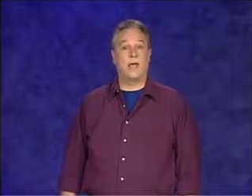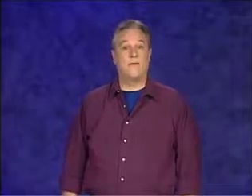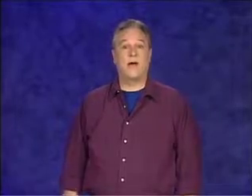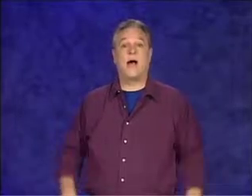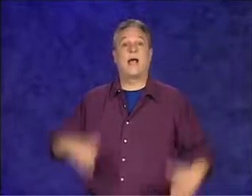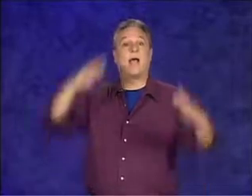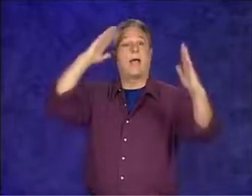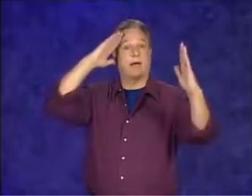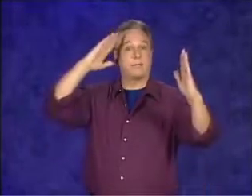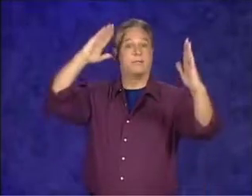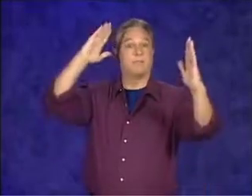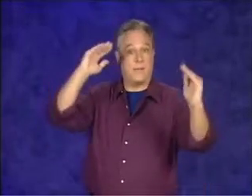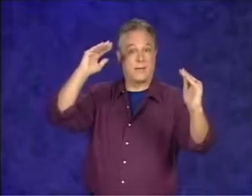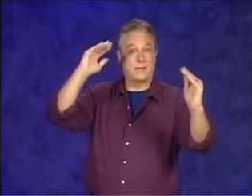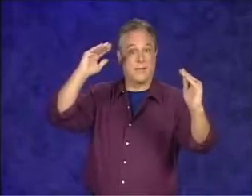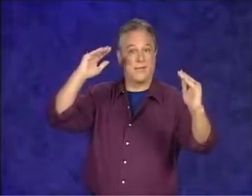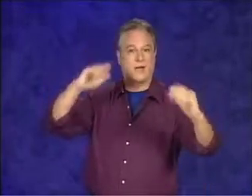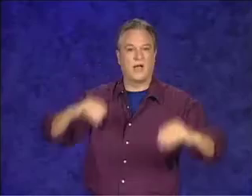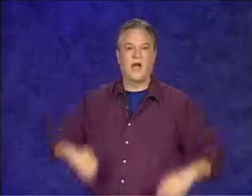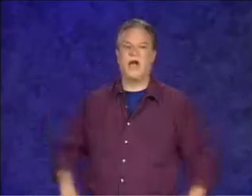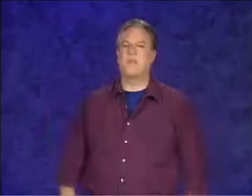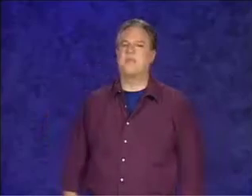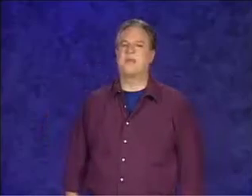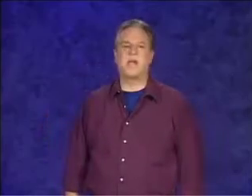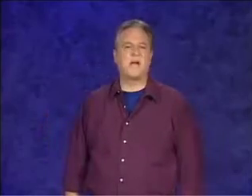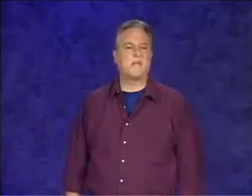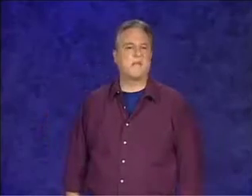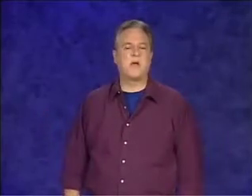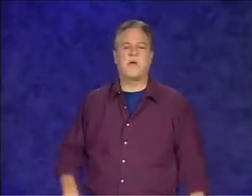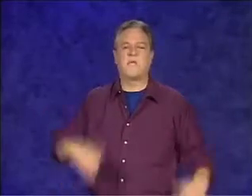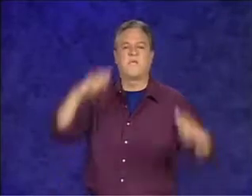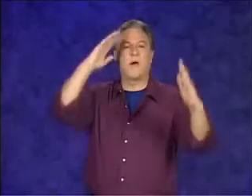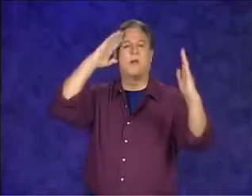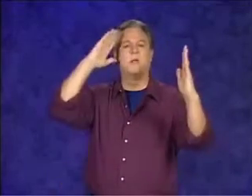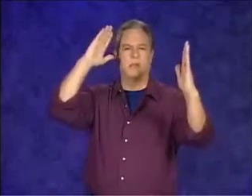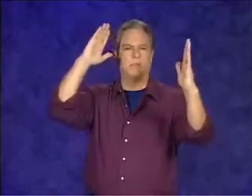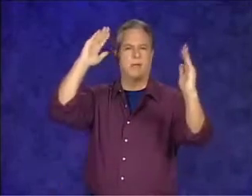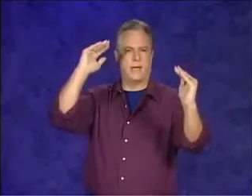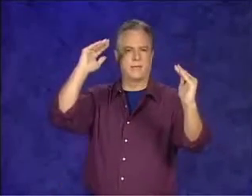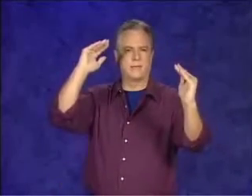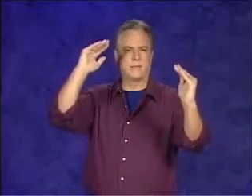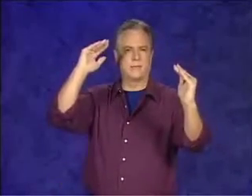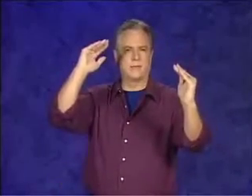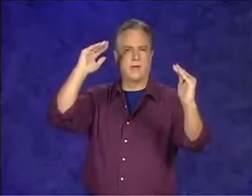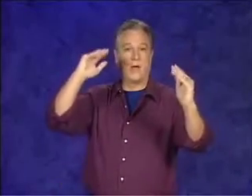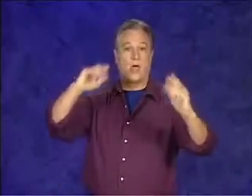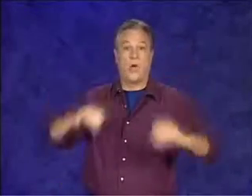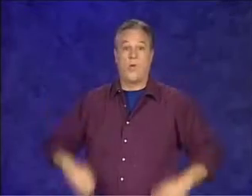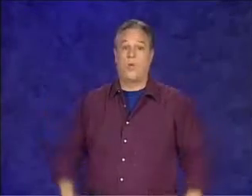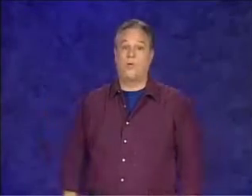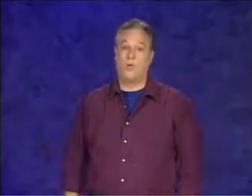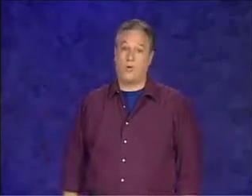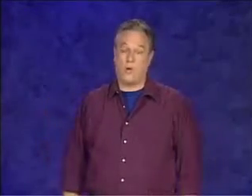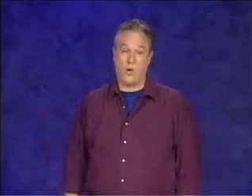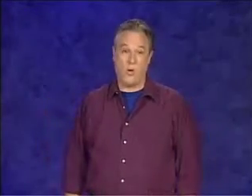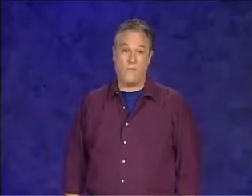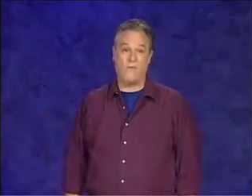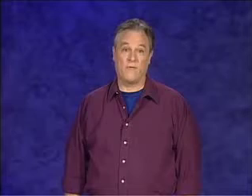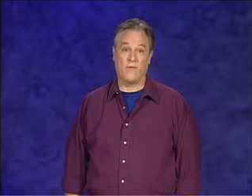If I expect something, I think everything will fall into place. With a more hopeful